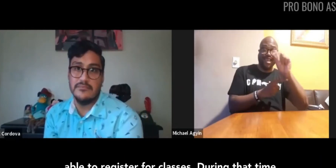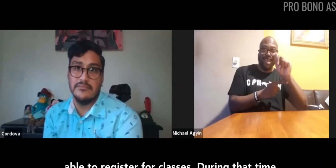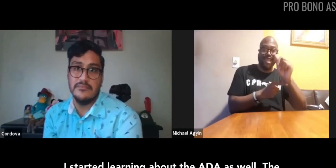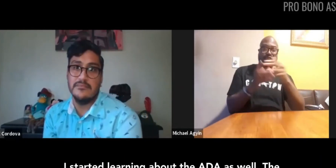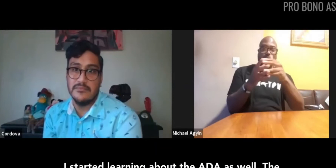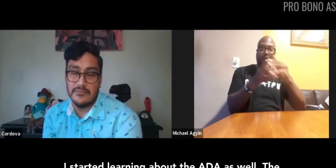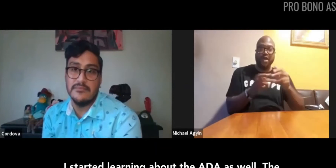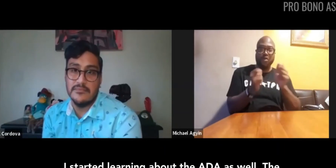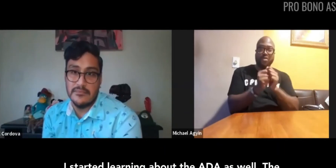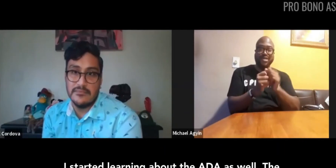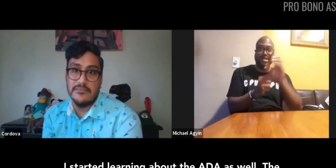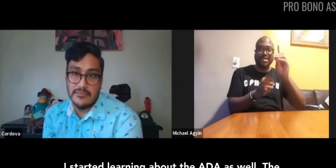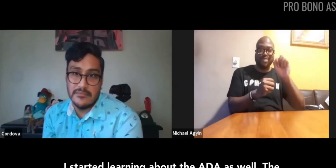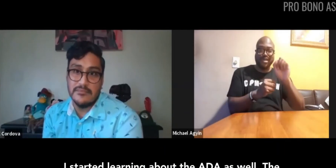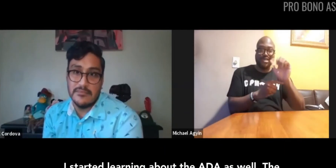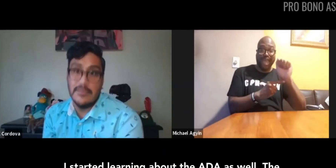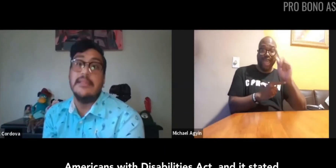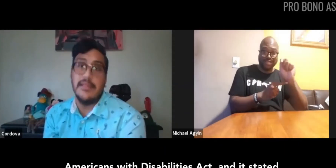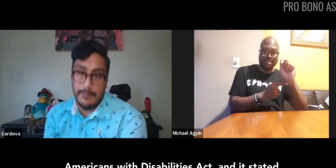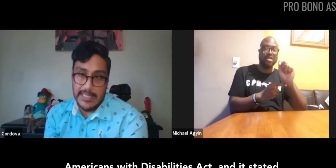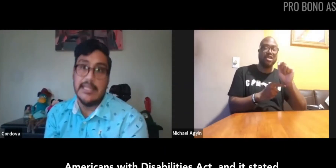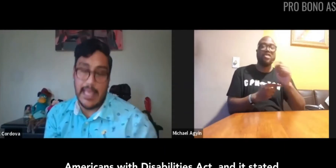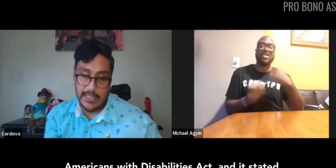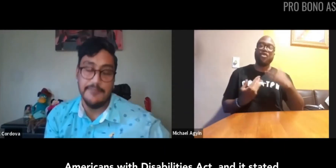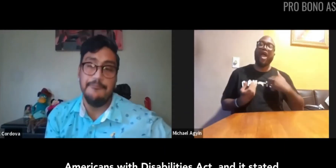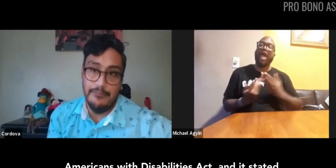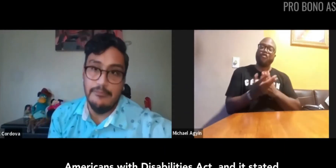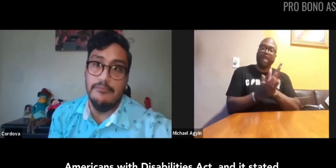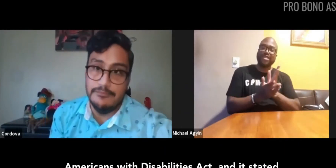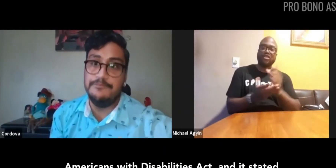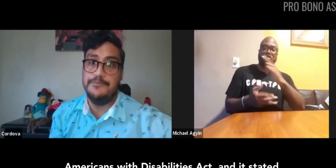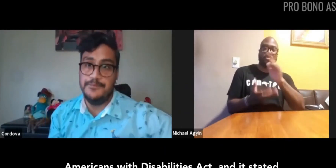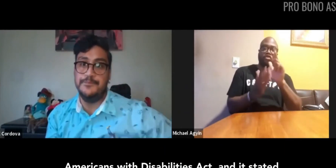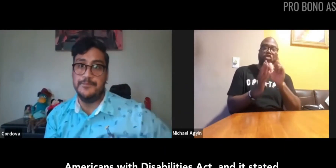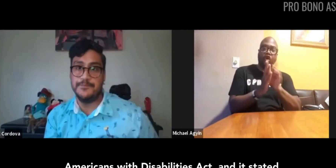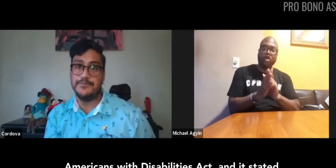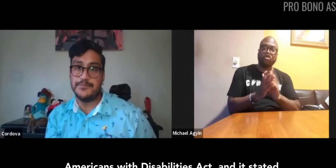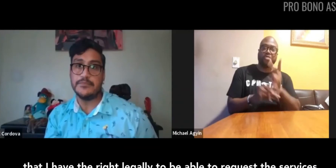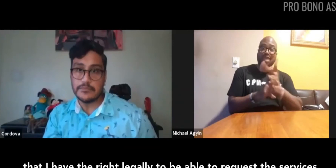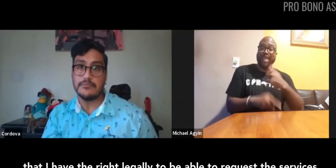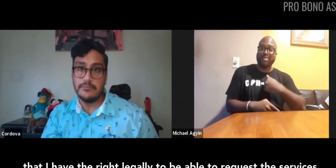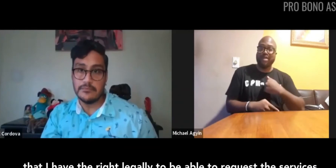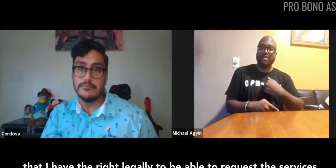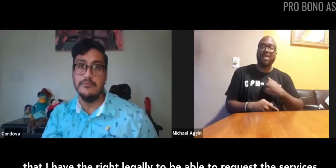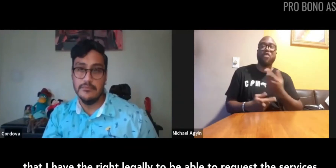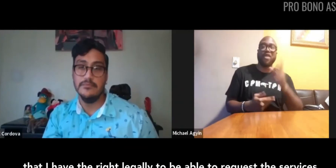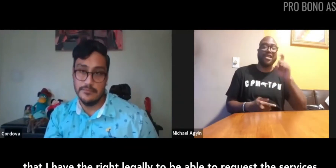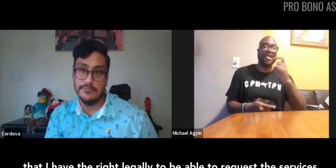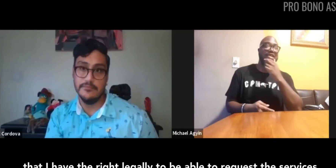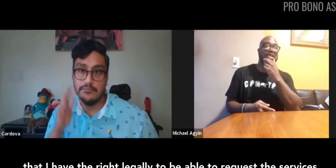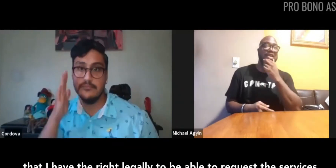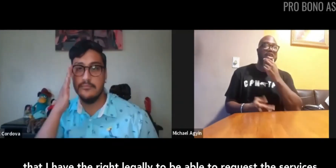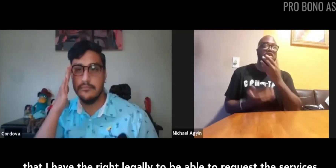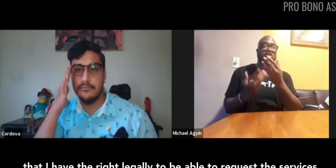During that time, I started learning about the ADA as well, the Americans with Disabilities Act, and it stated that I have the